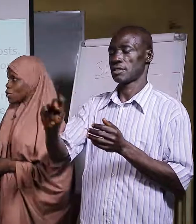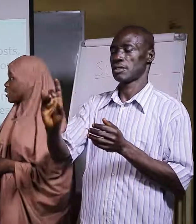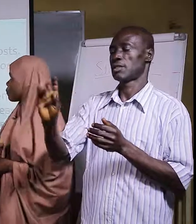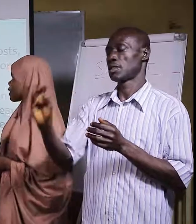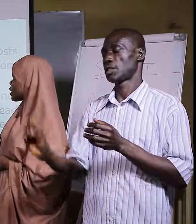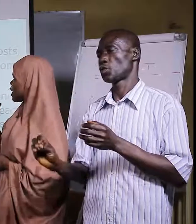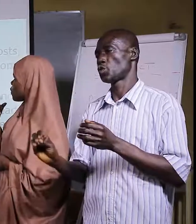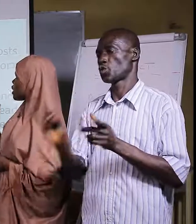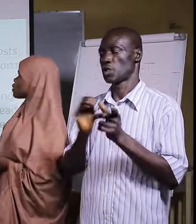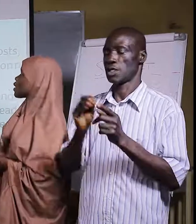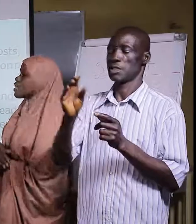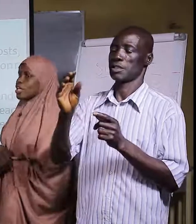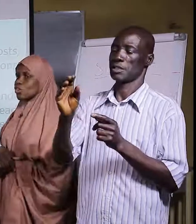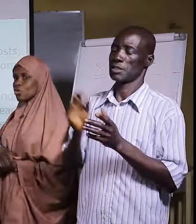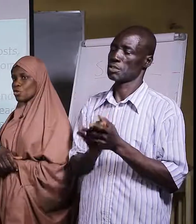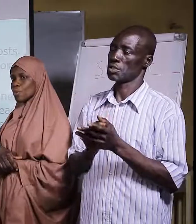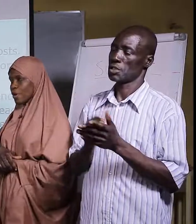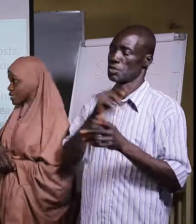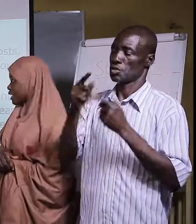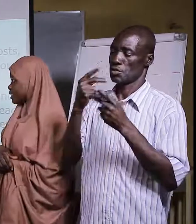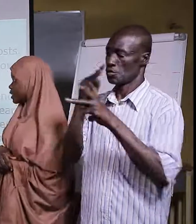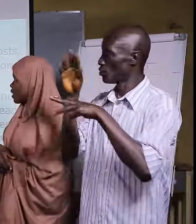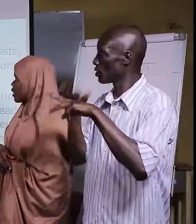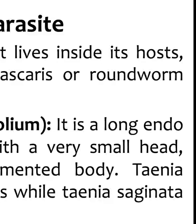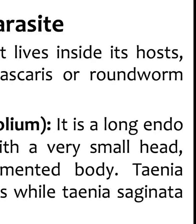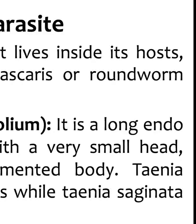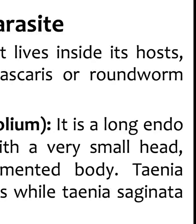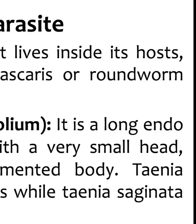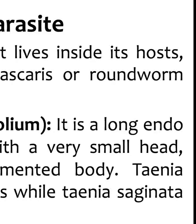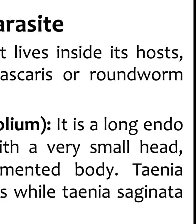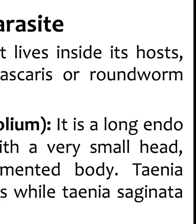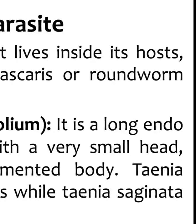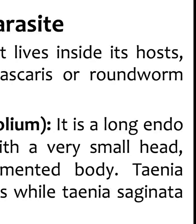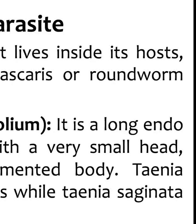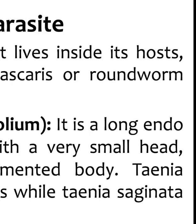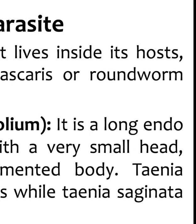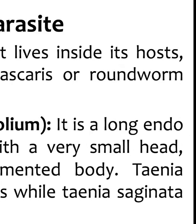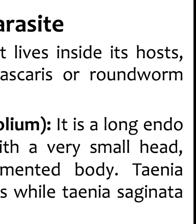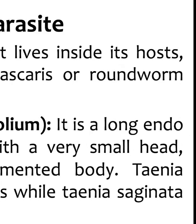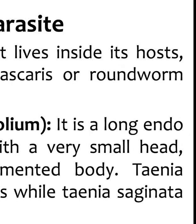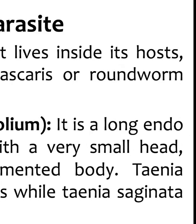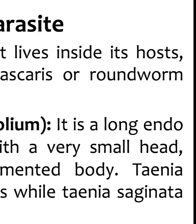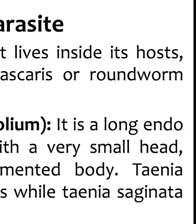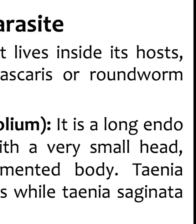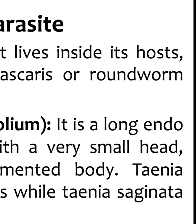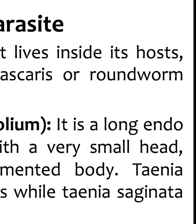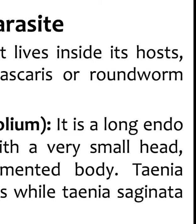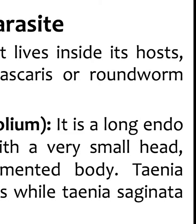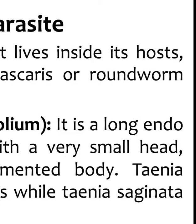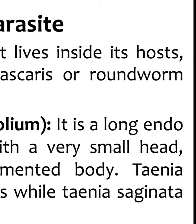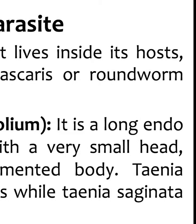after the other. Now let's look at the endoparasite. These are parasites that live inside its